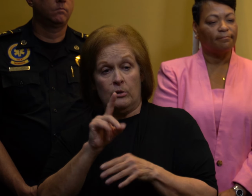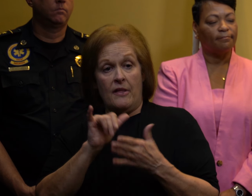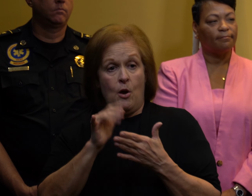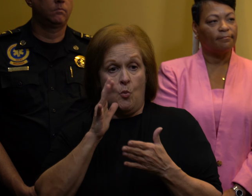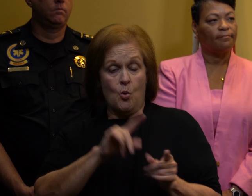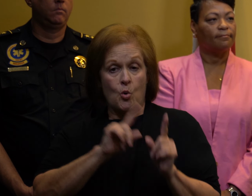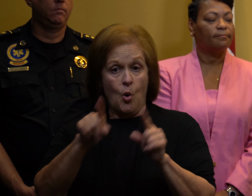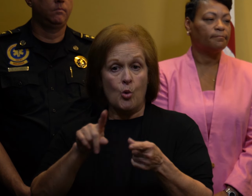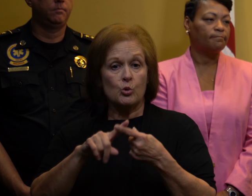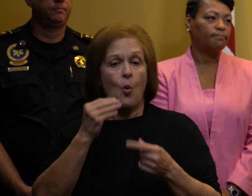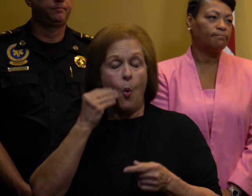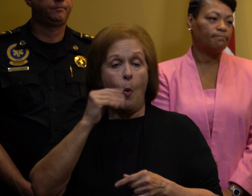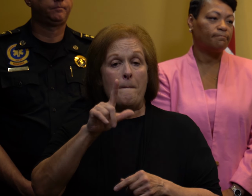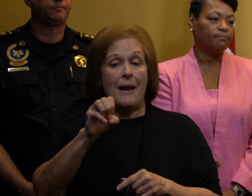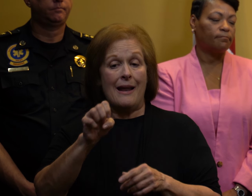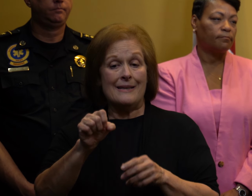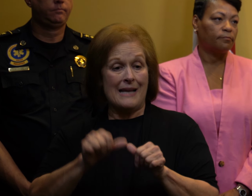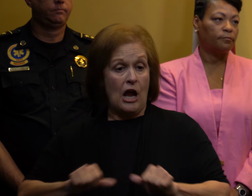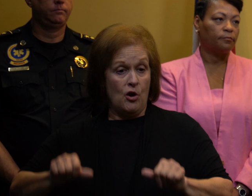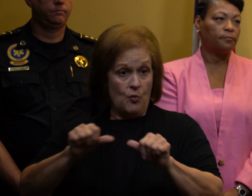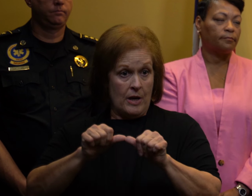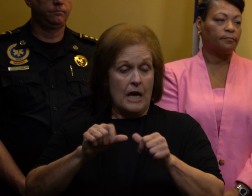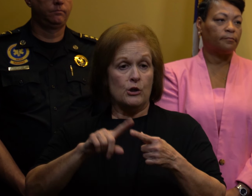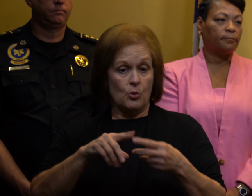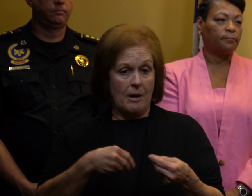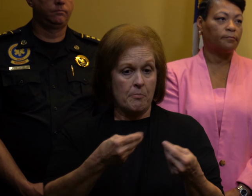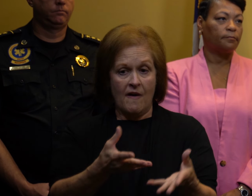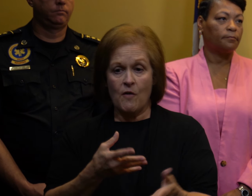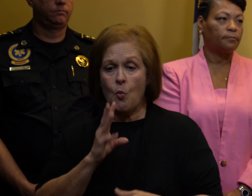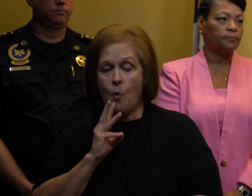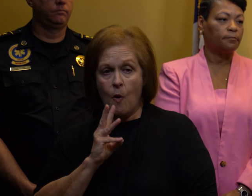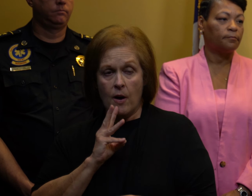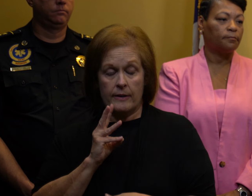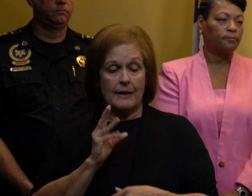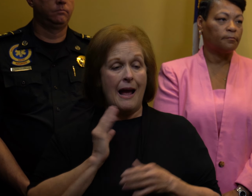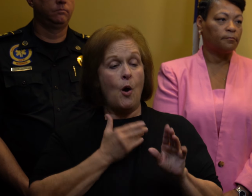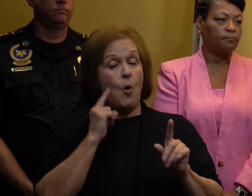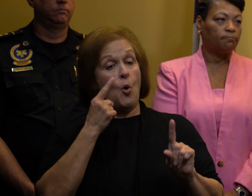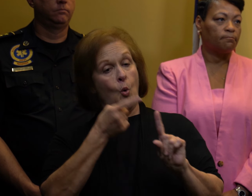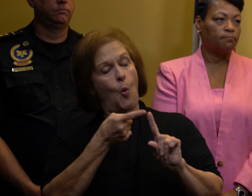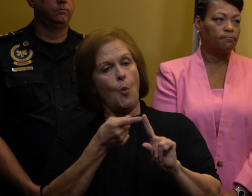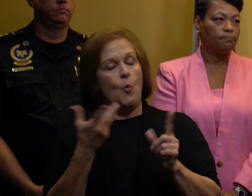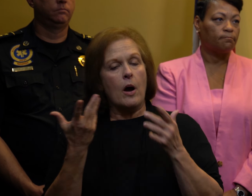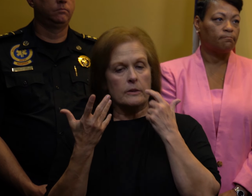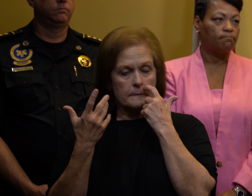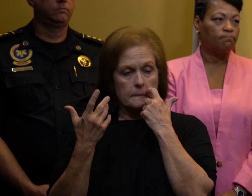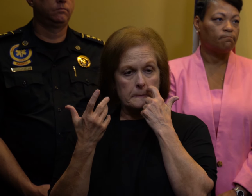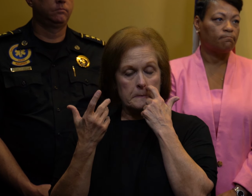to homeless encampments around the city to provide water. Our goal here is not to